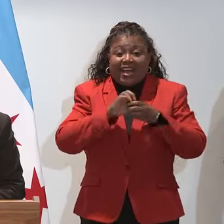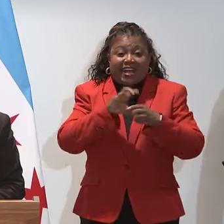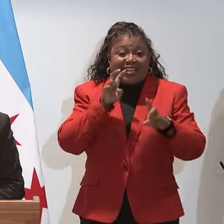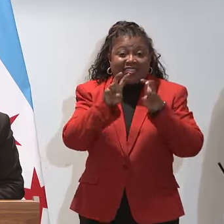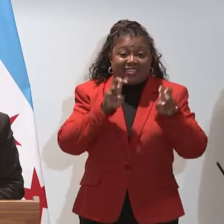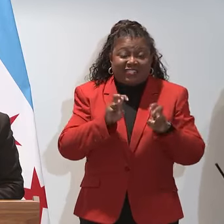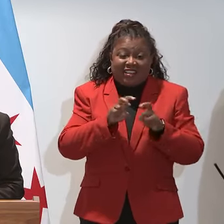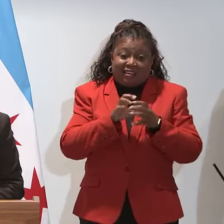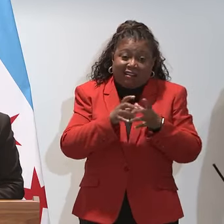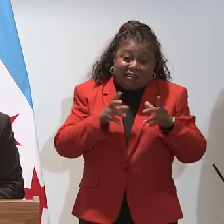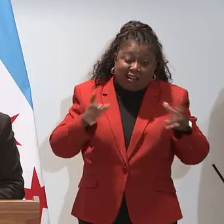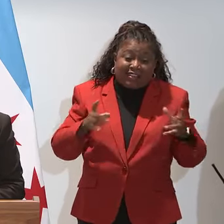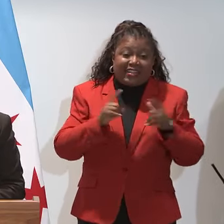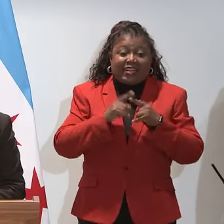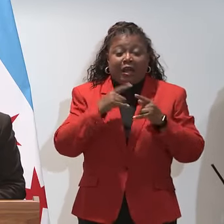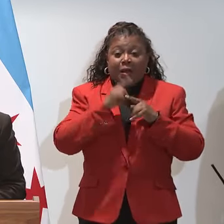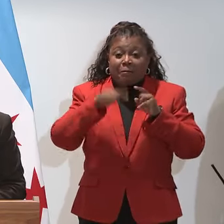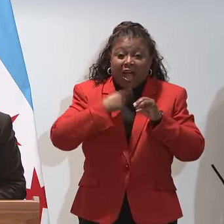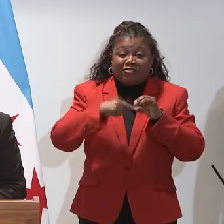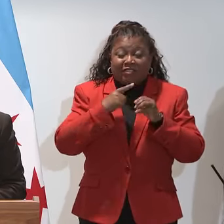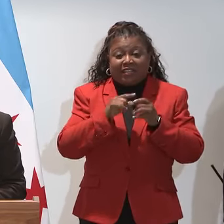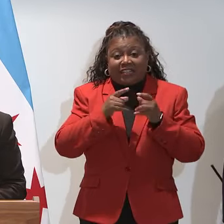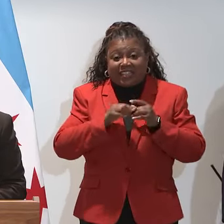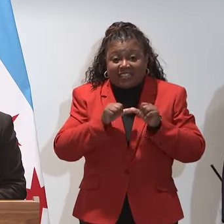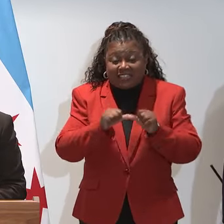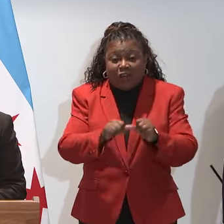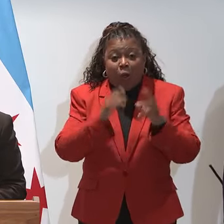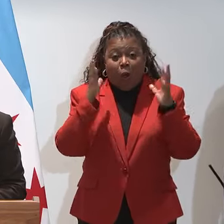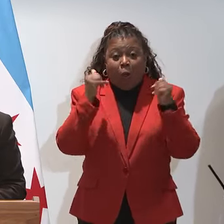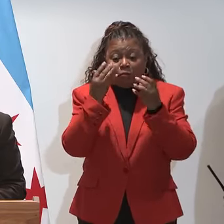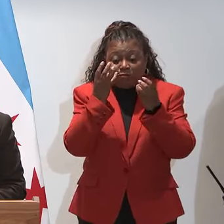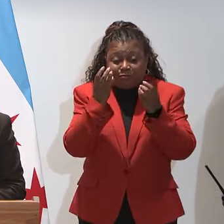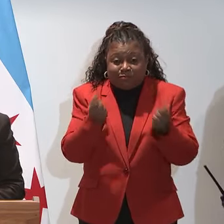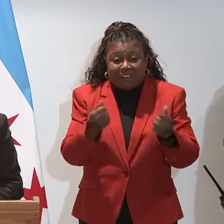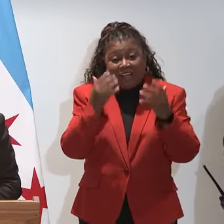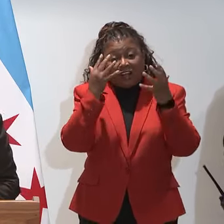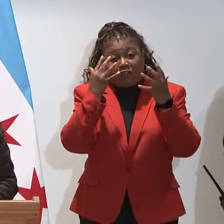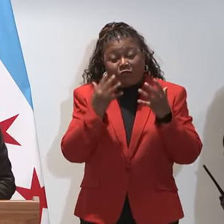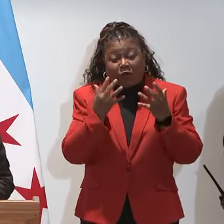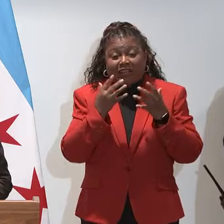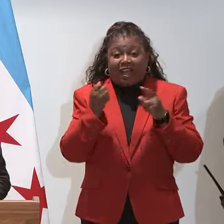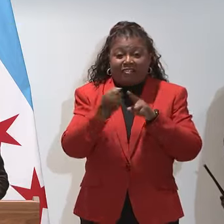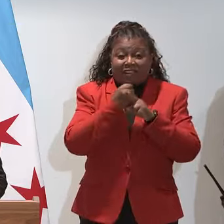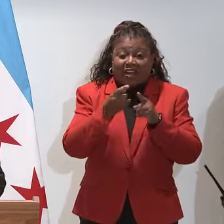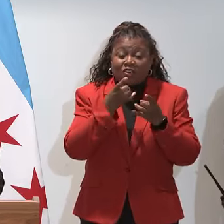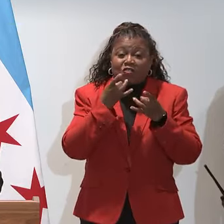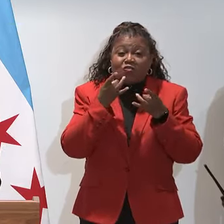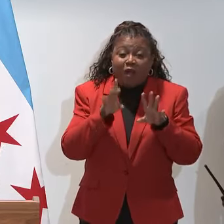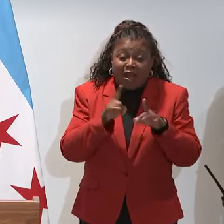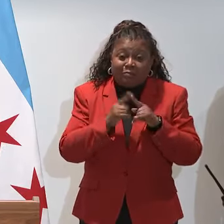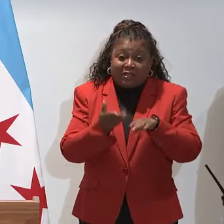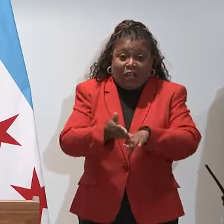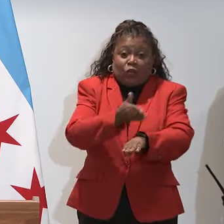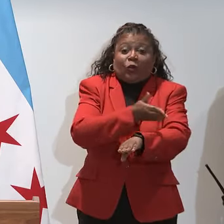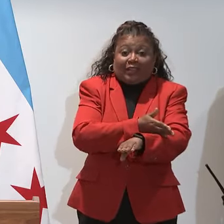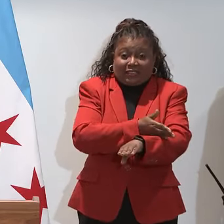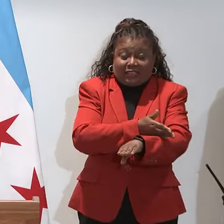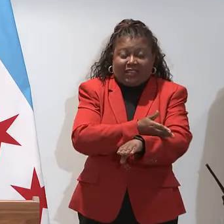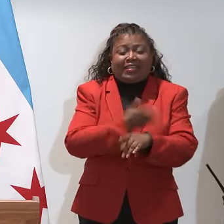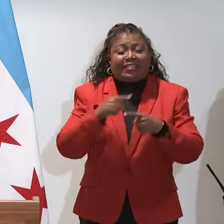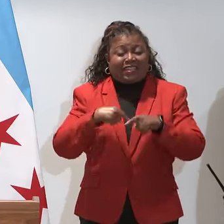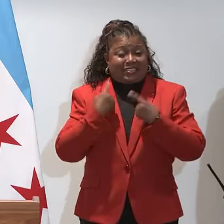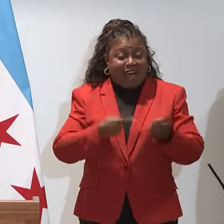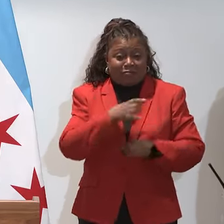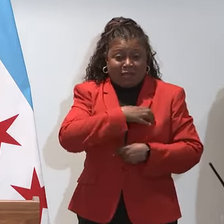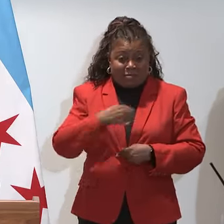Disinvestment deepens. Cycles of poverty continue. Hope disappears, and unfortunately, violent crime may increase. Since